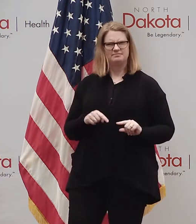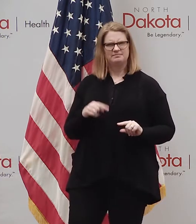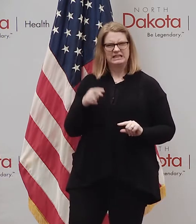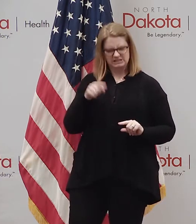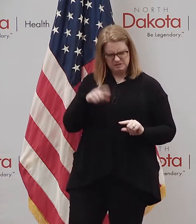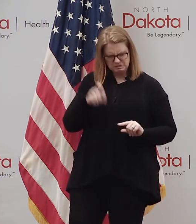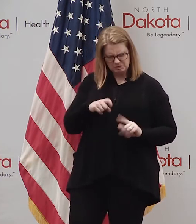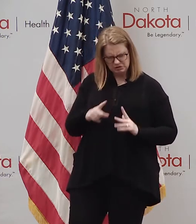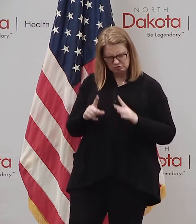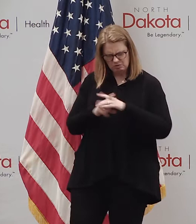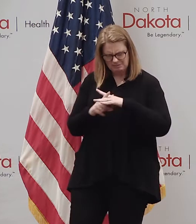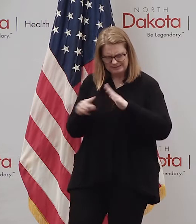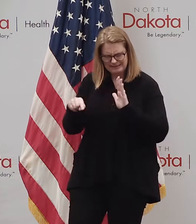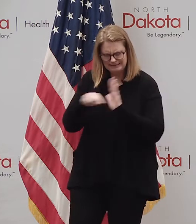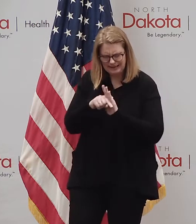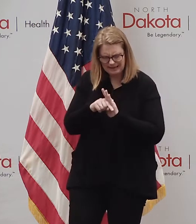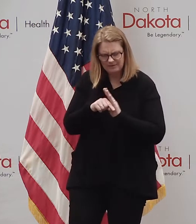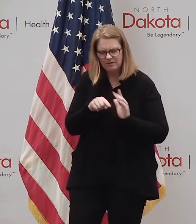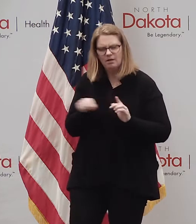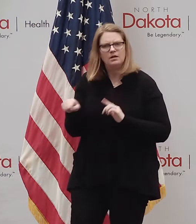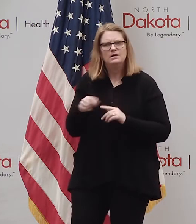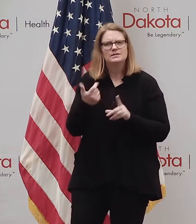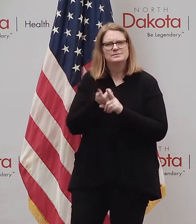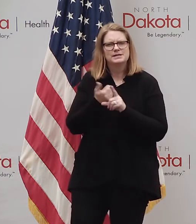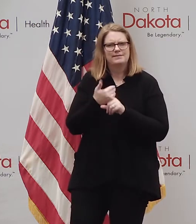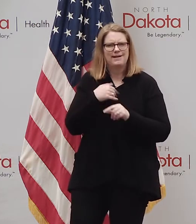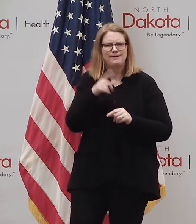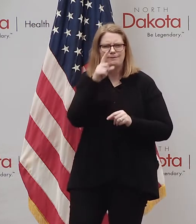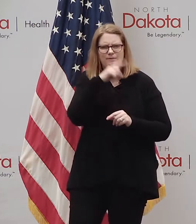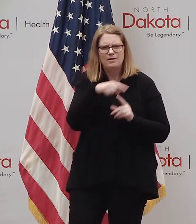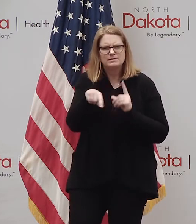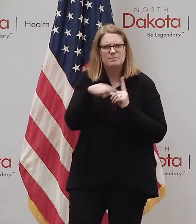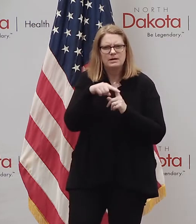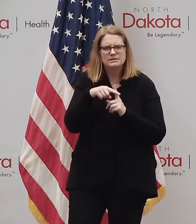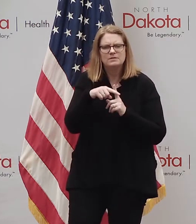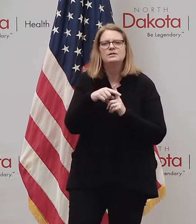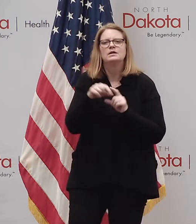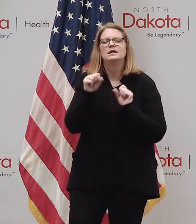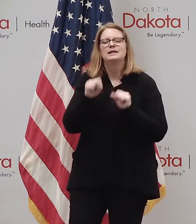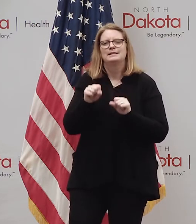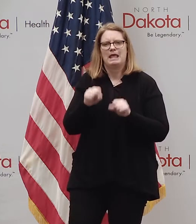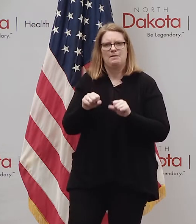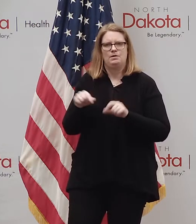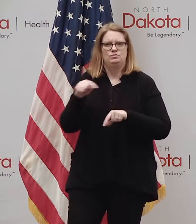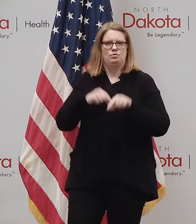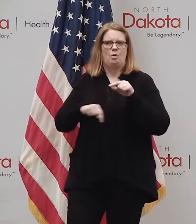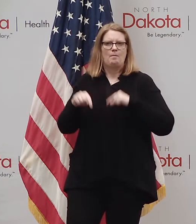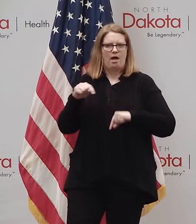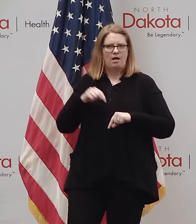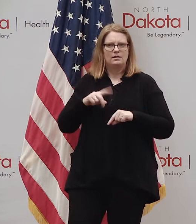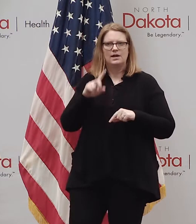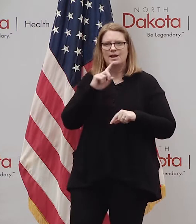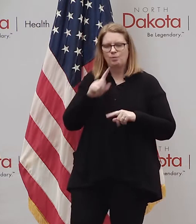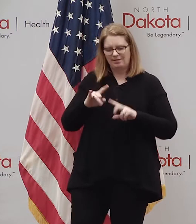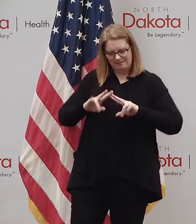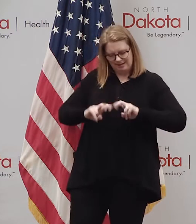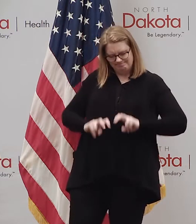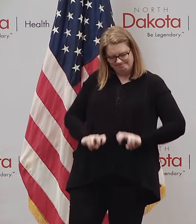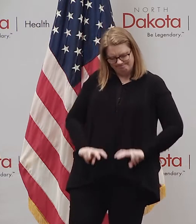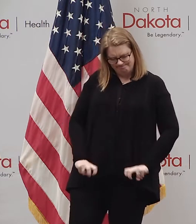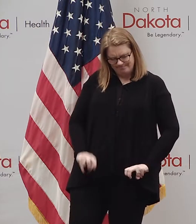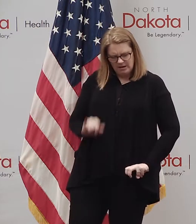It came back as a positive. That was as often called a false positive. They were able to go back and really diagnose